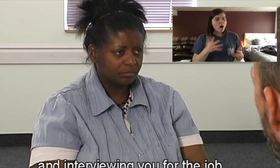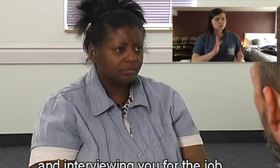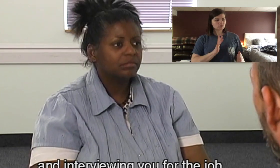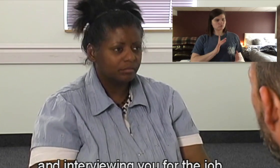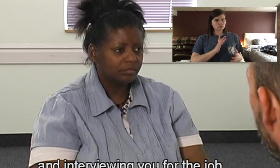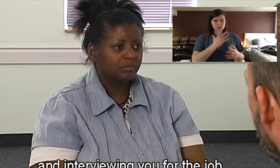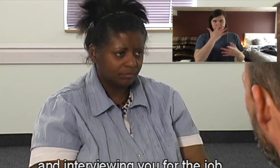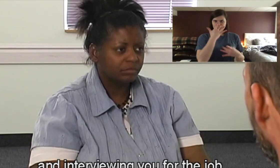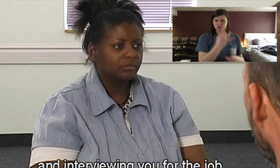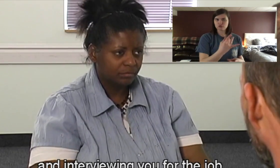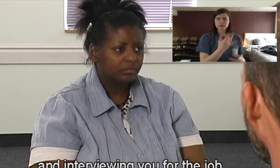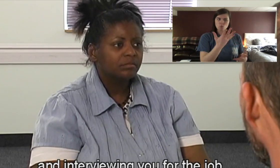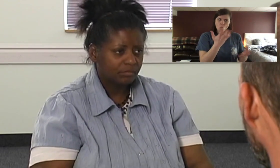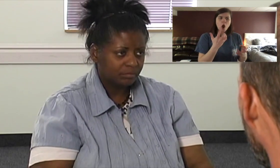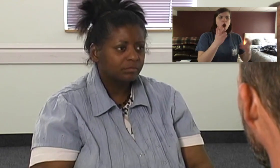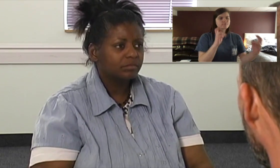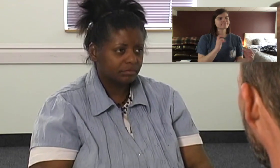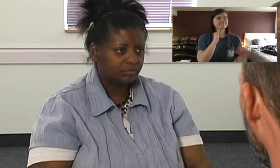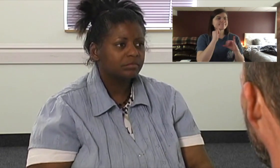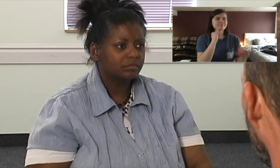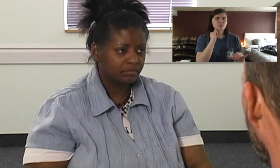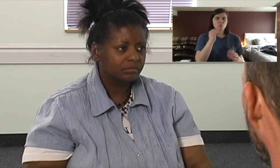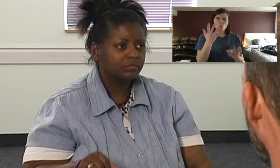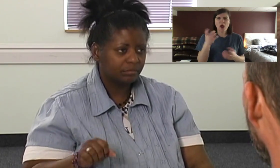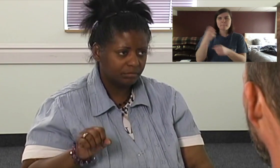you and interviewing you for the job.